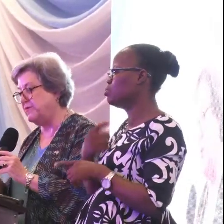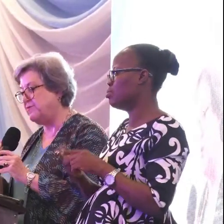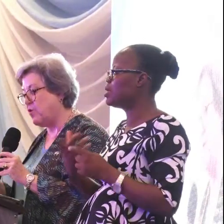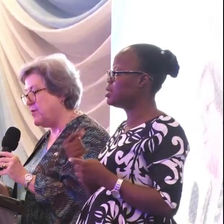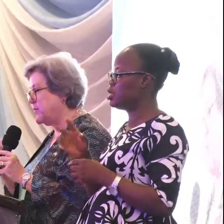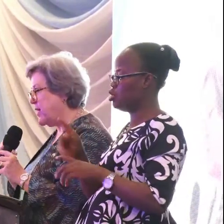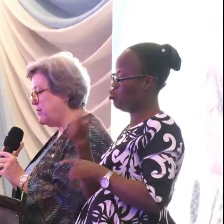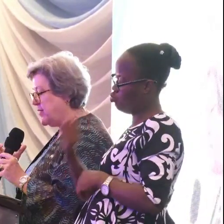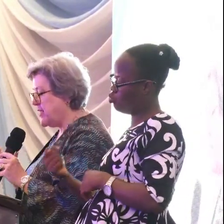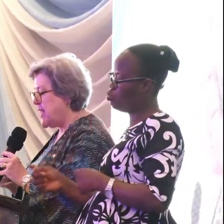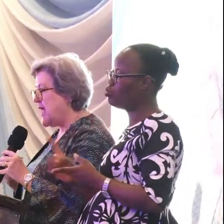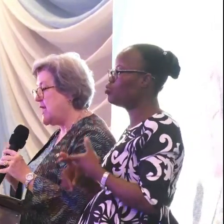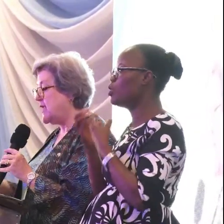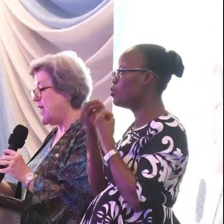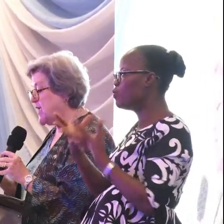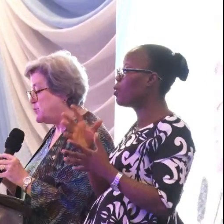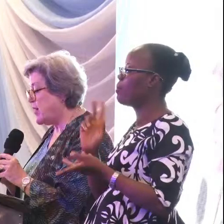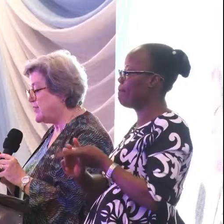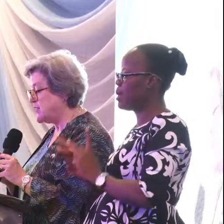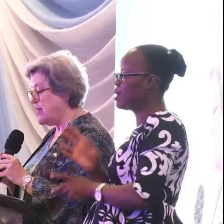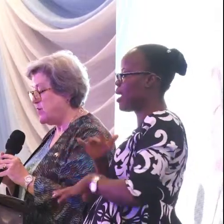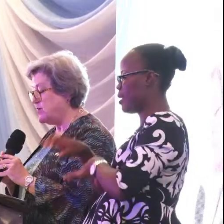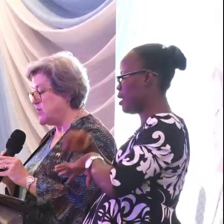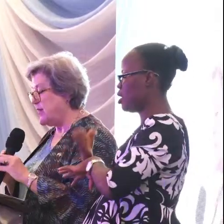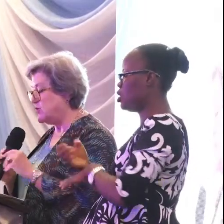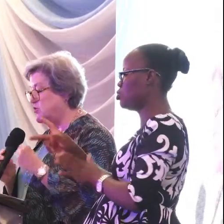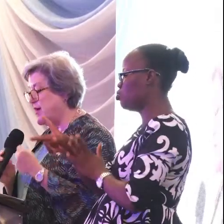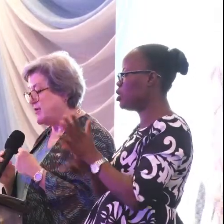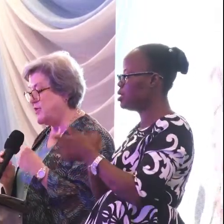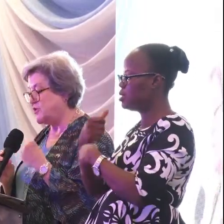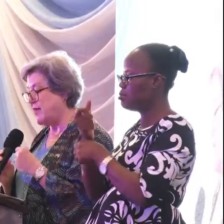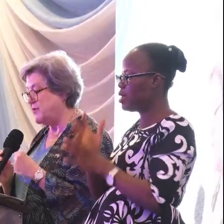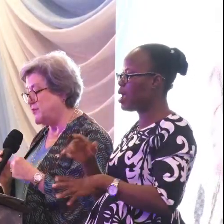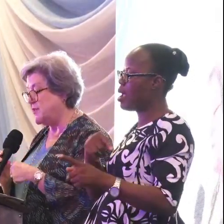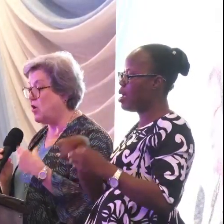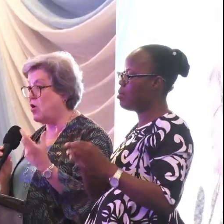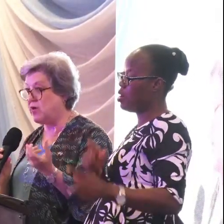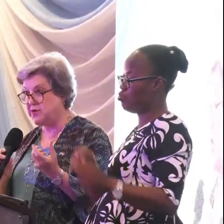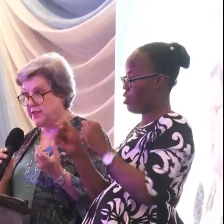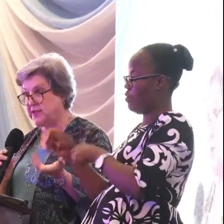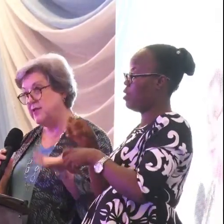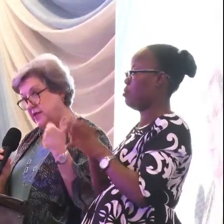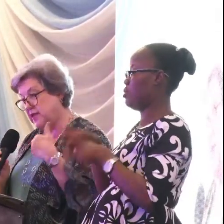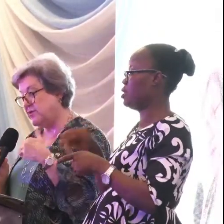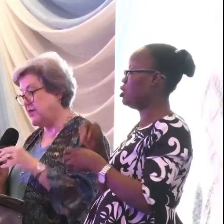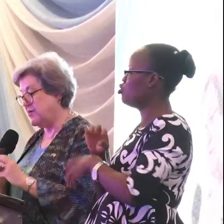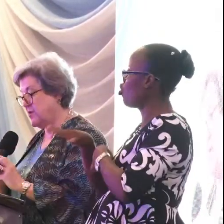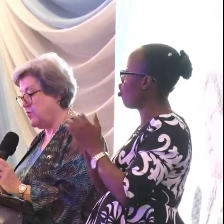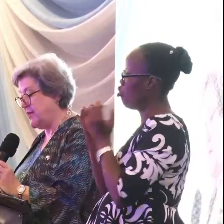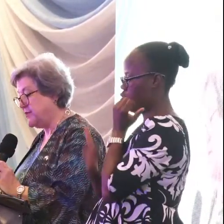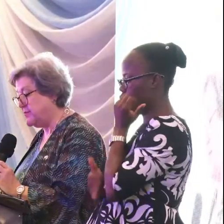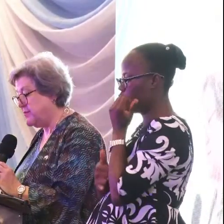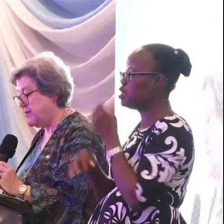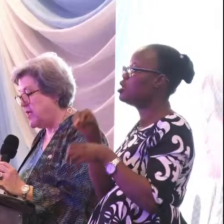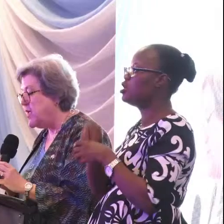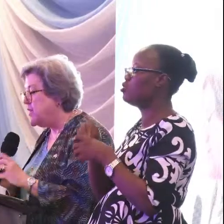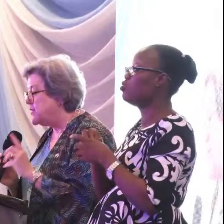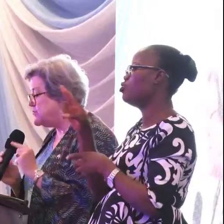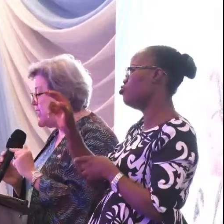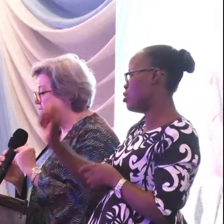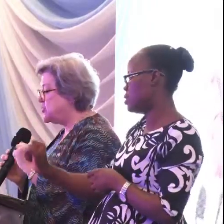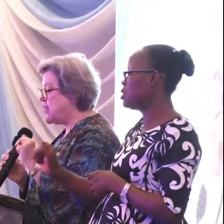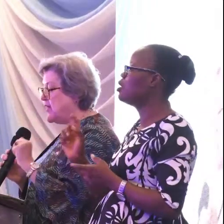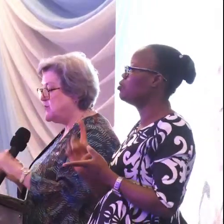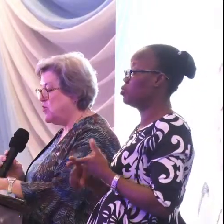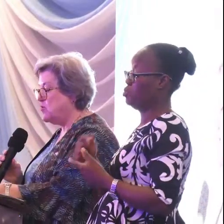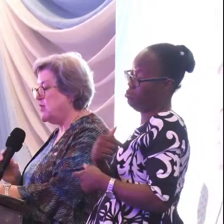to inform the public and engage policymakers about trafficking challenges in all countries, including in the US. To